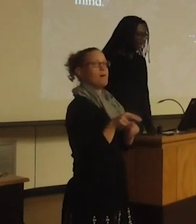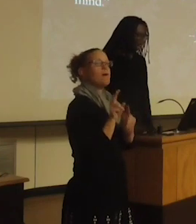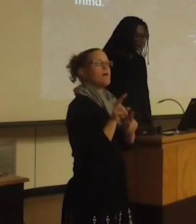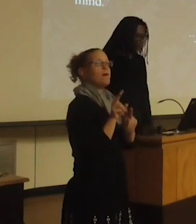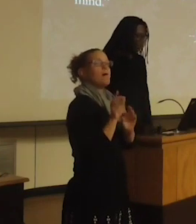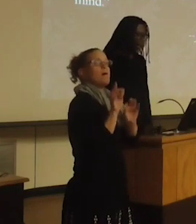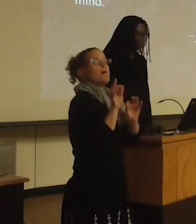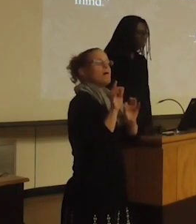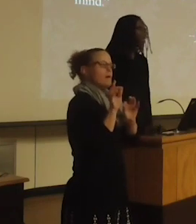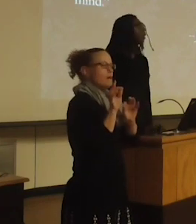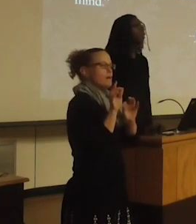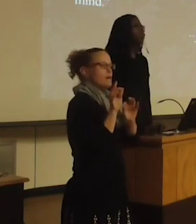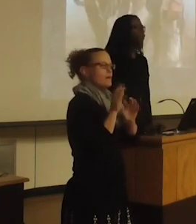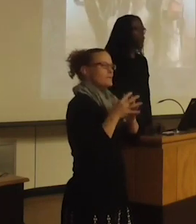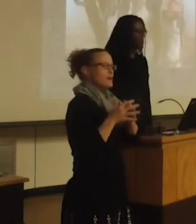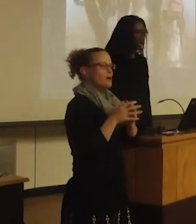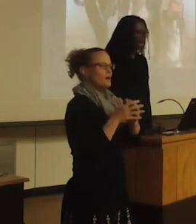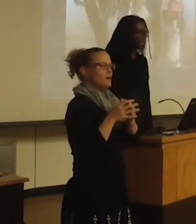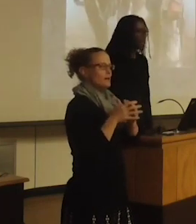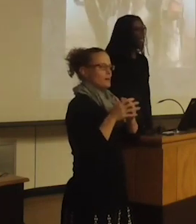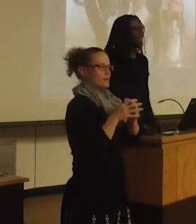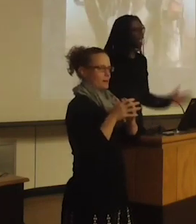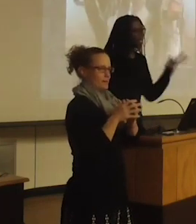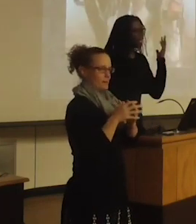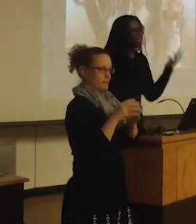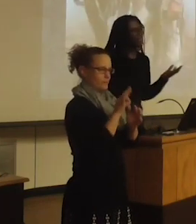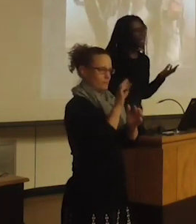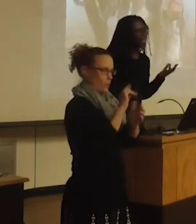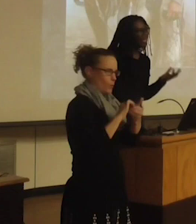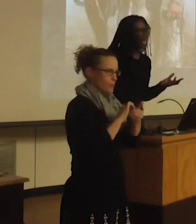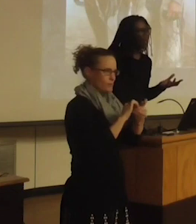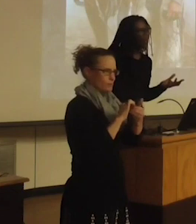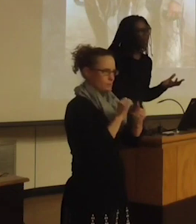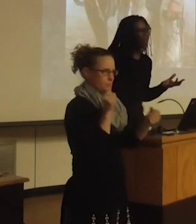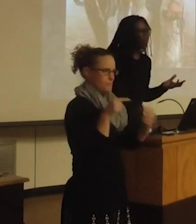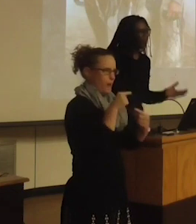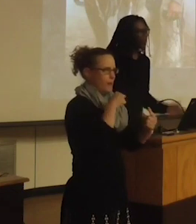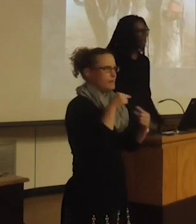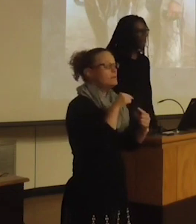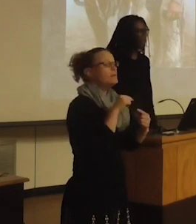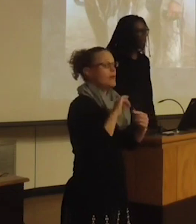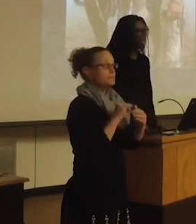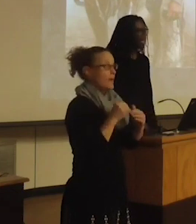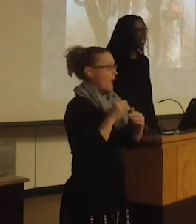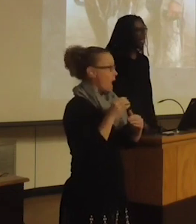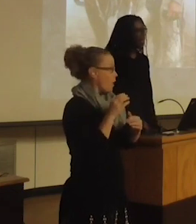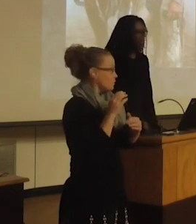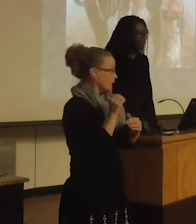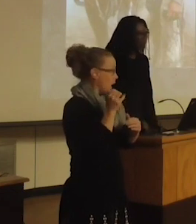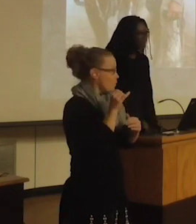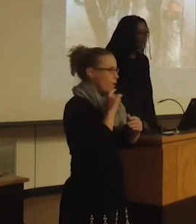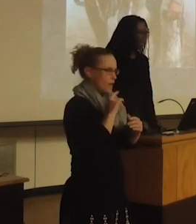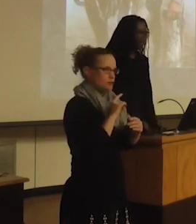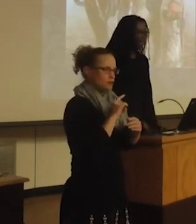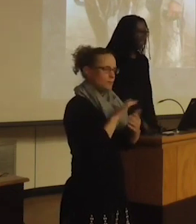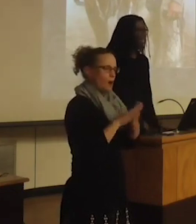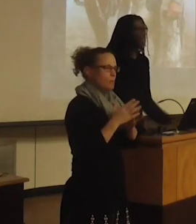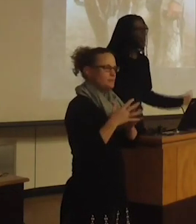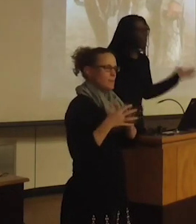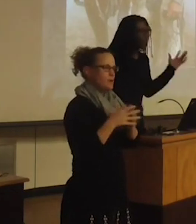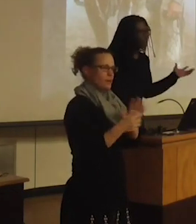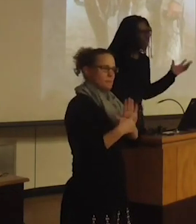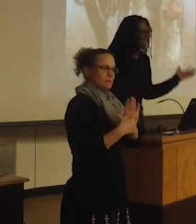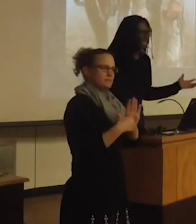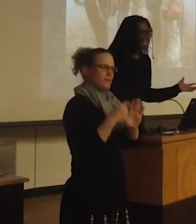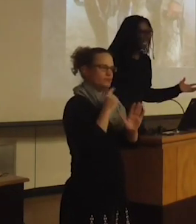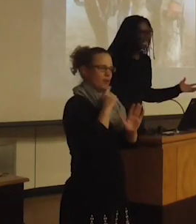idealized creation of the American folk mind. It is in this way that the cowboy almost becomes a American manifestation